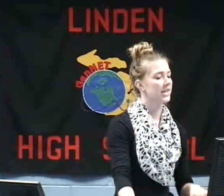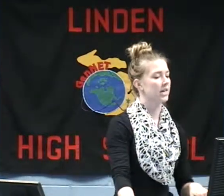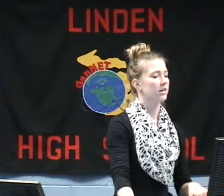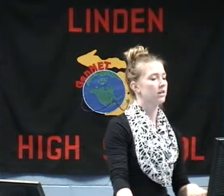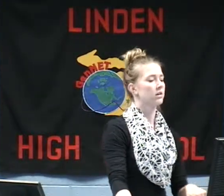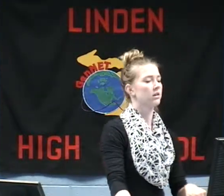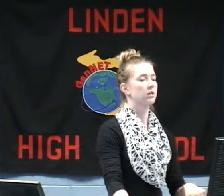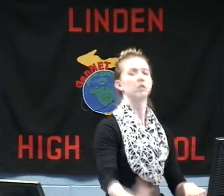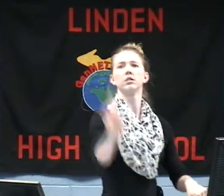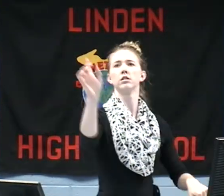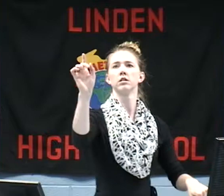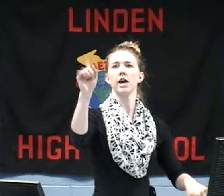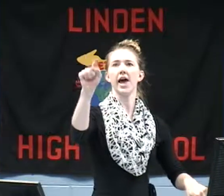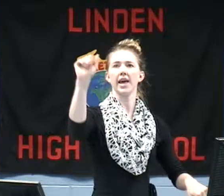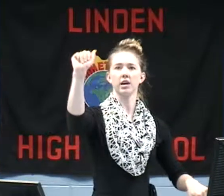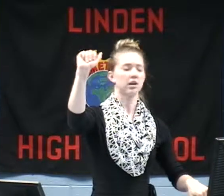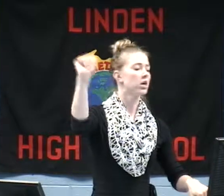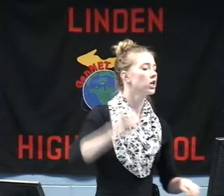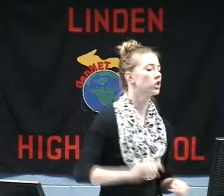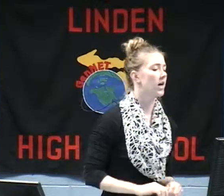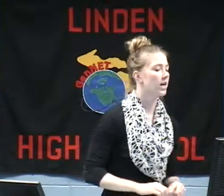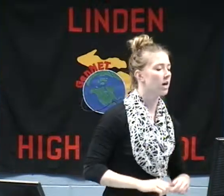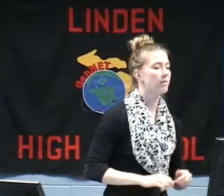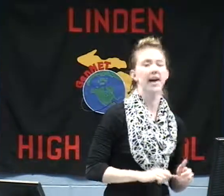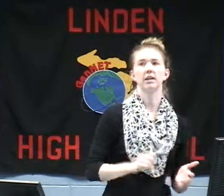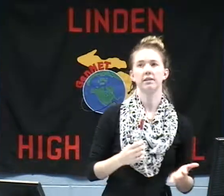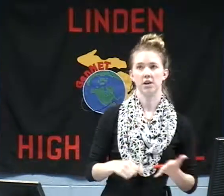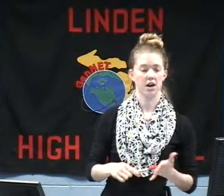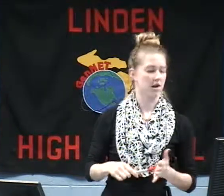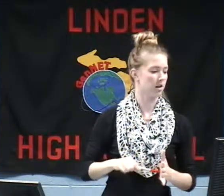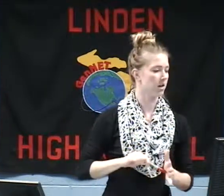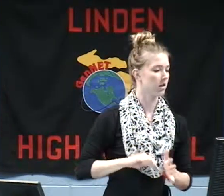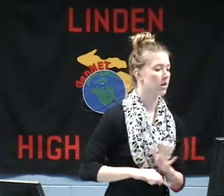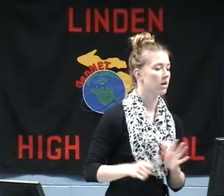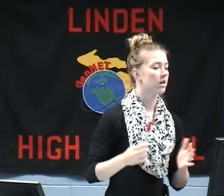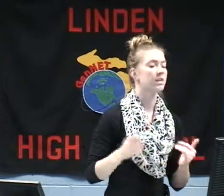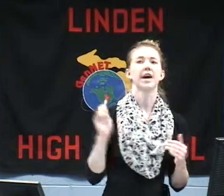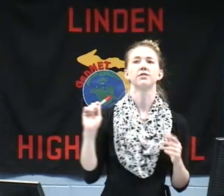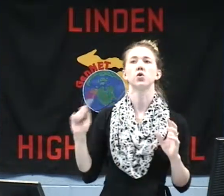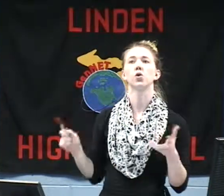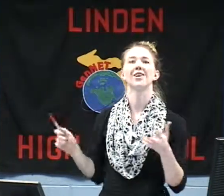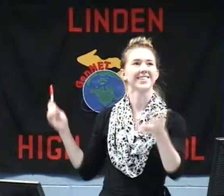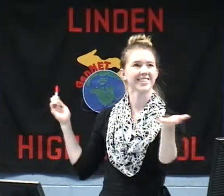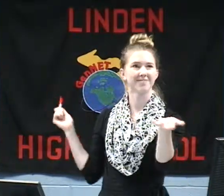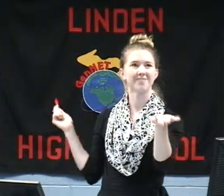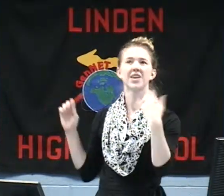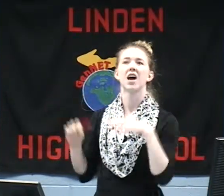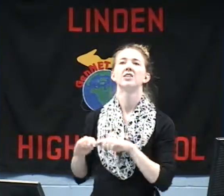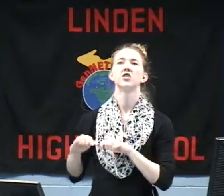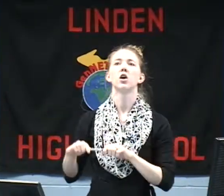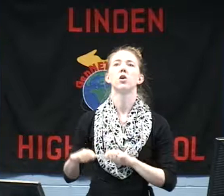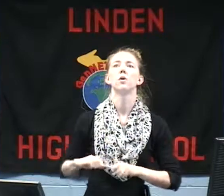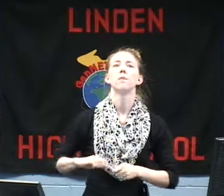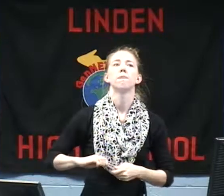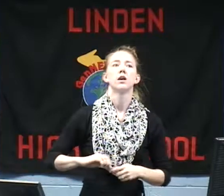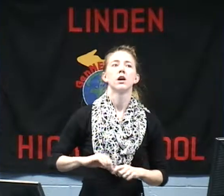Mackenzie, A. Jacob and Olivia, deaf schools. So